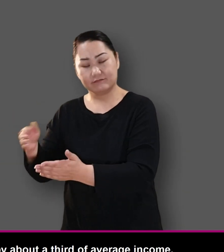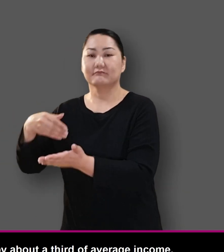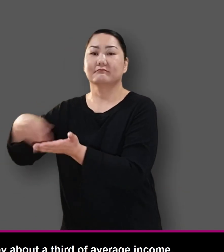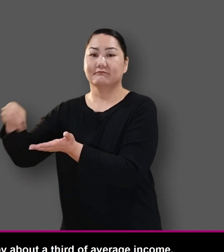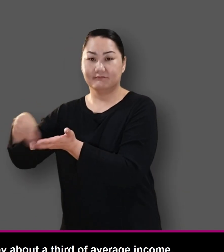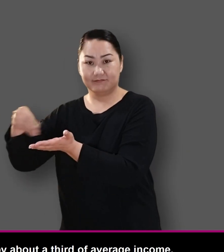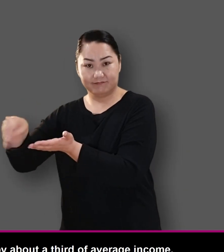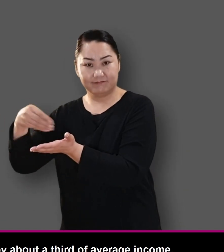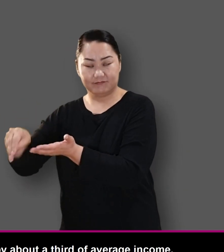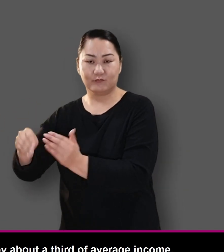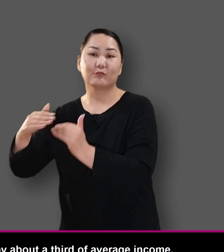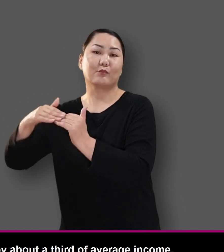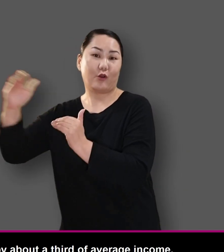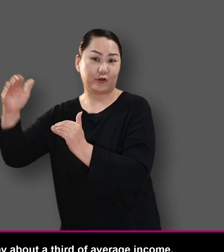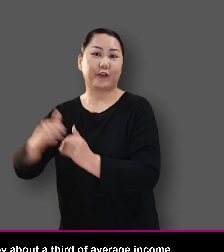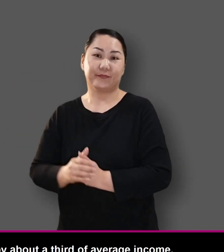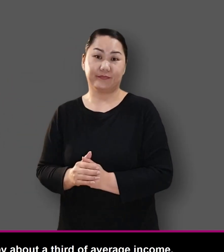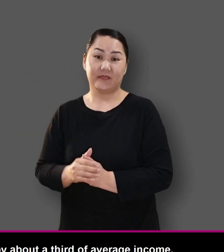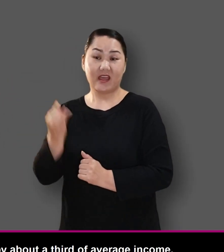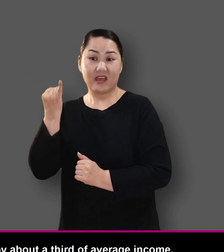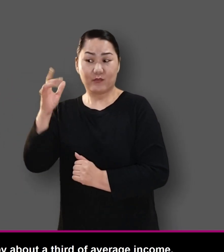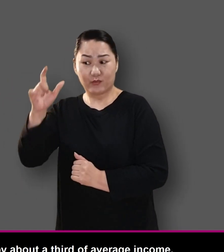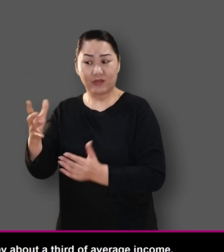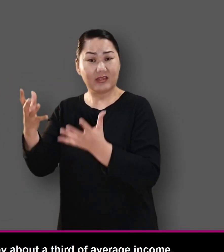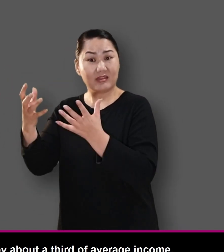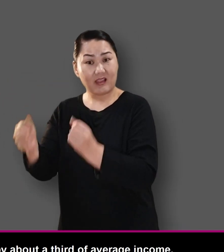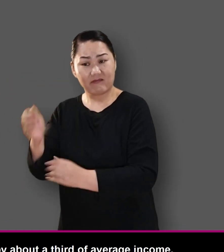increases the cost of living by about a third of average income.